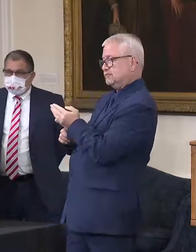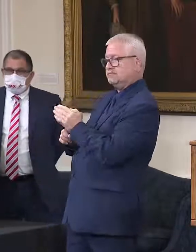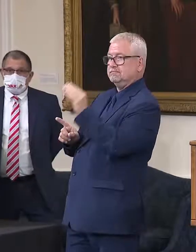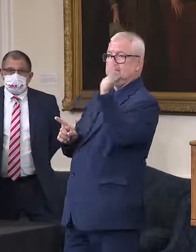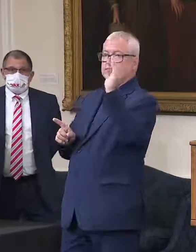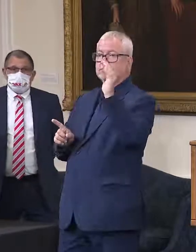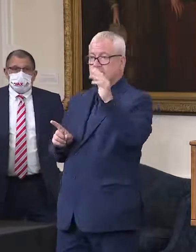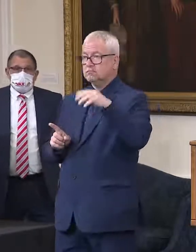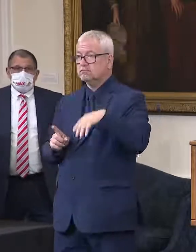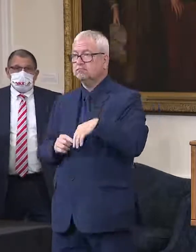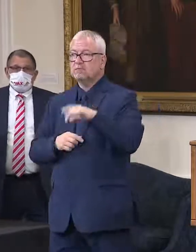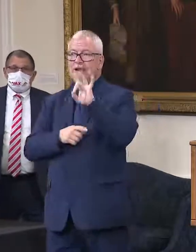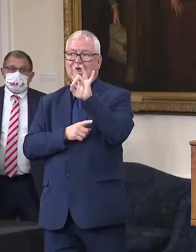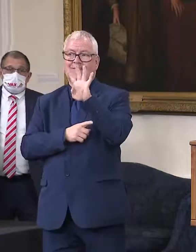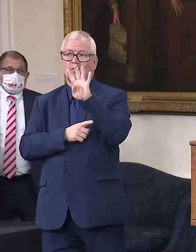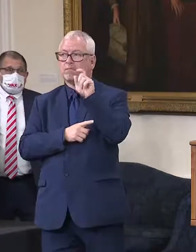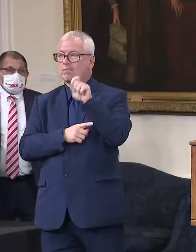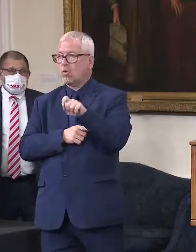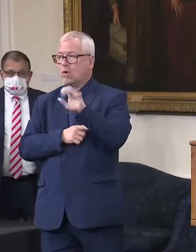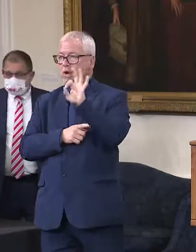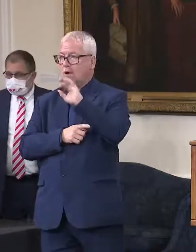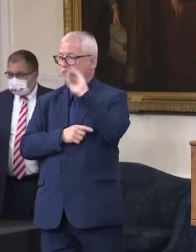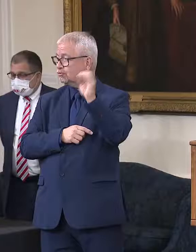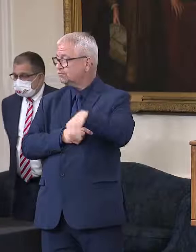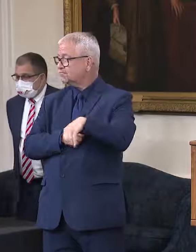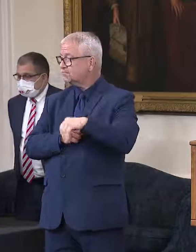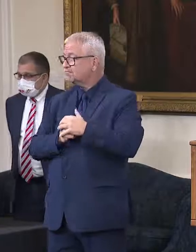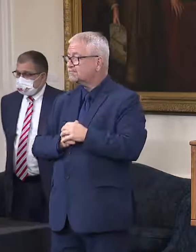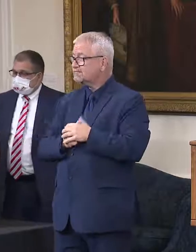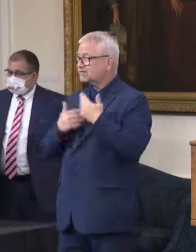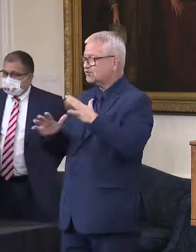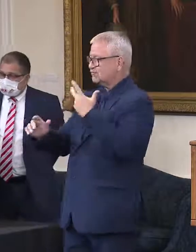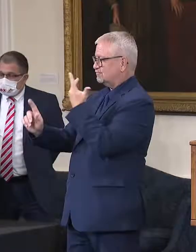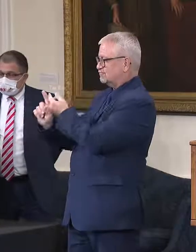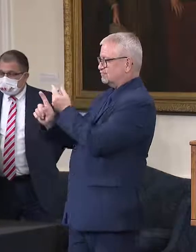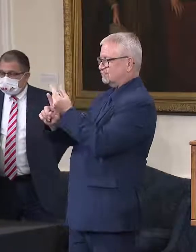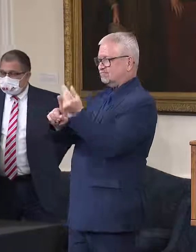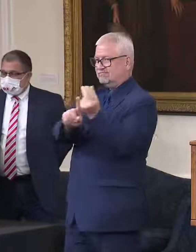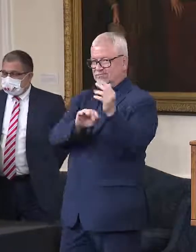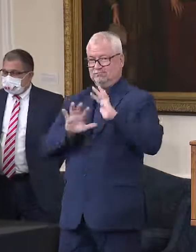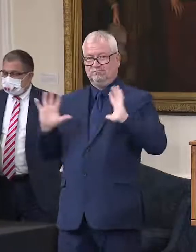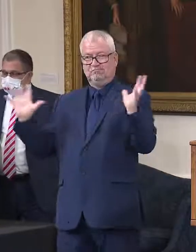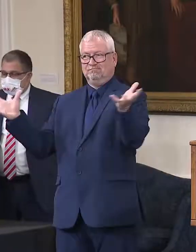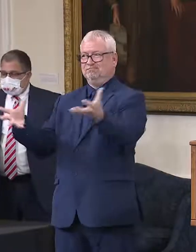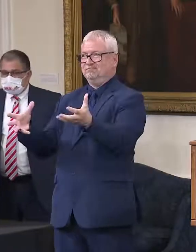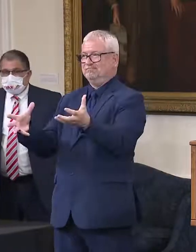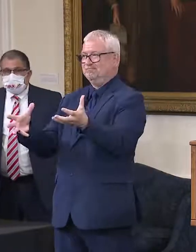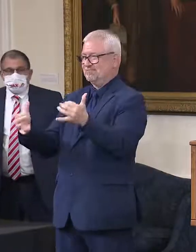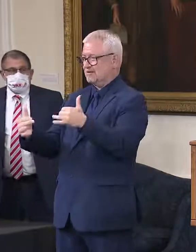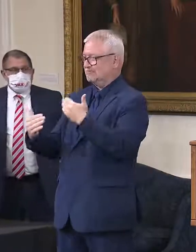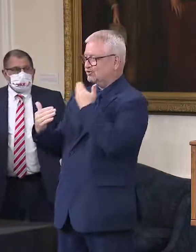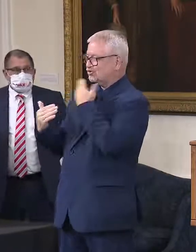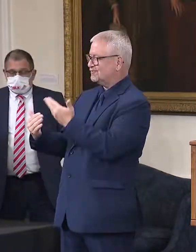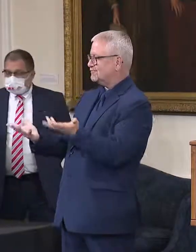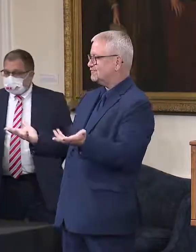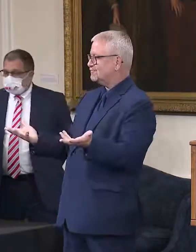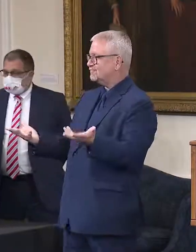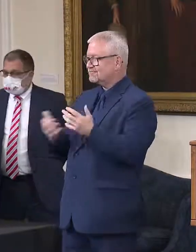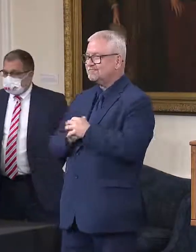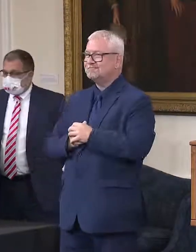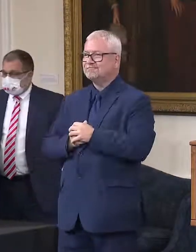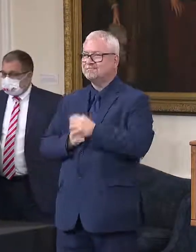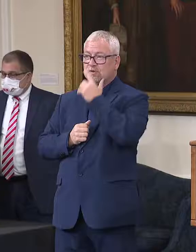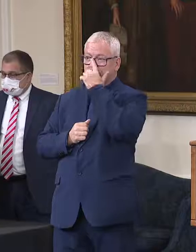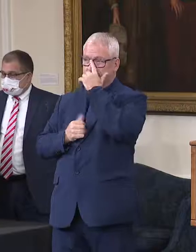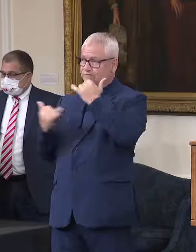eligible Marylanders, meaning 12 and up, have already been vaccinated. As the number of vaccinated